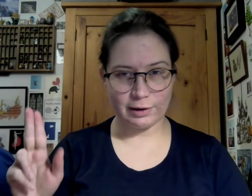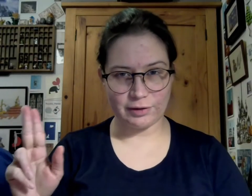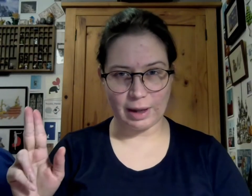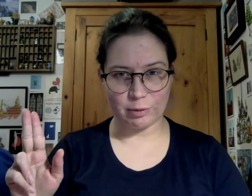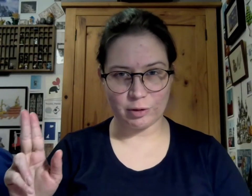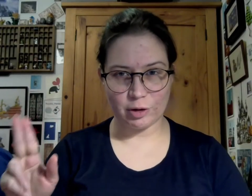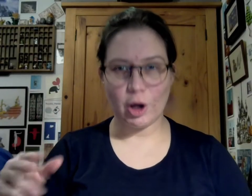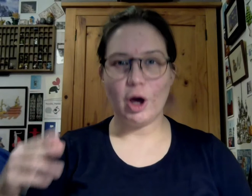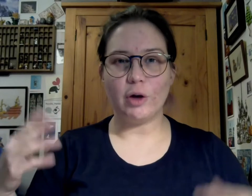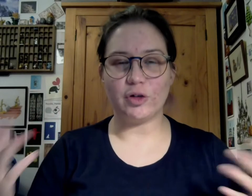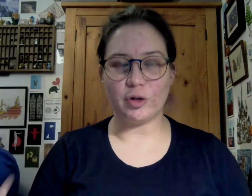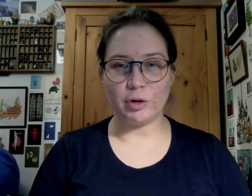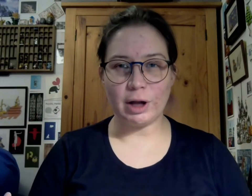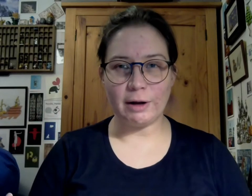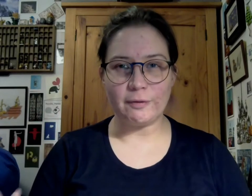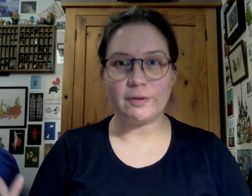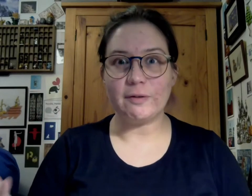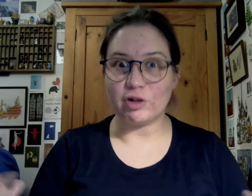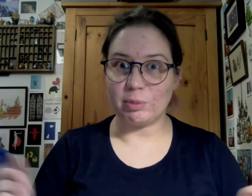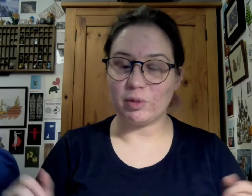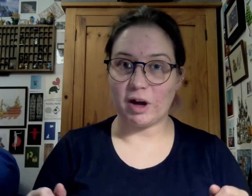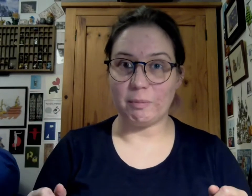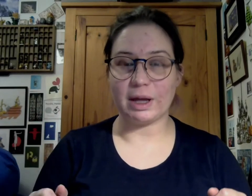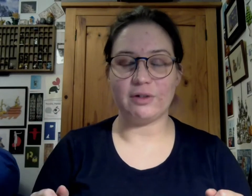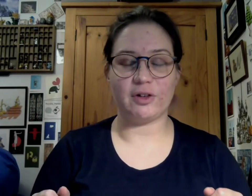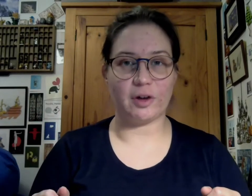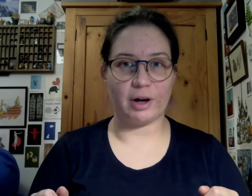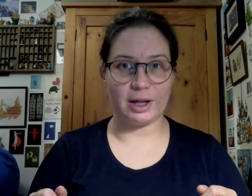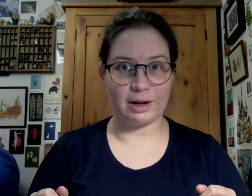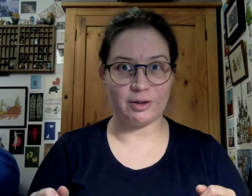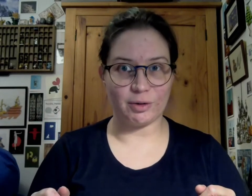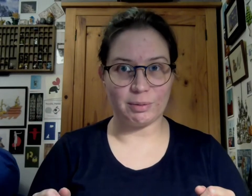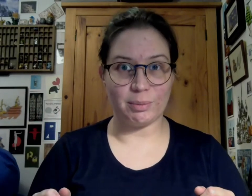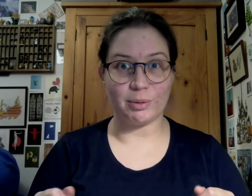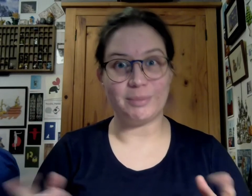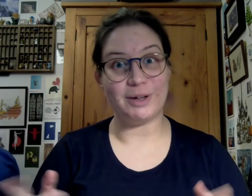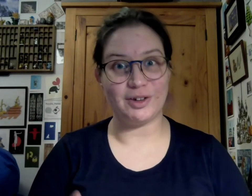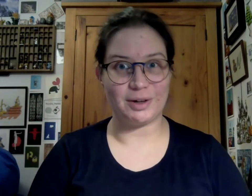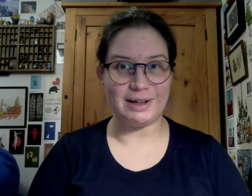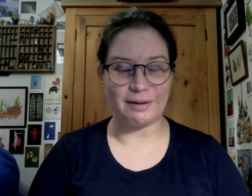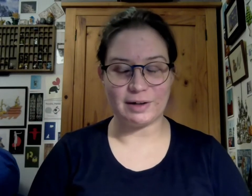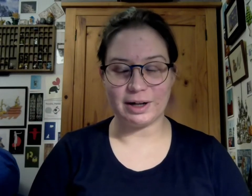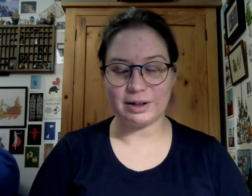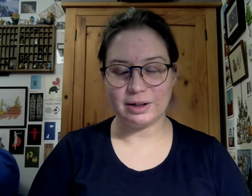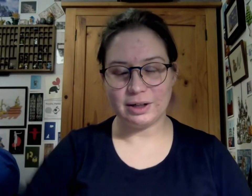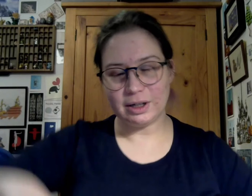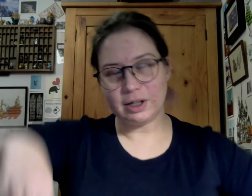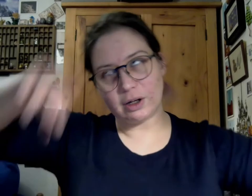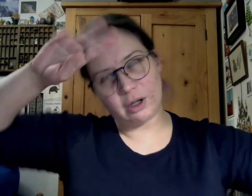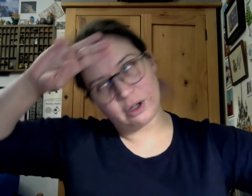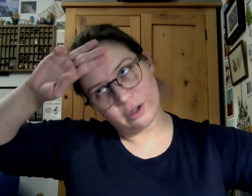Except, soon enough, the fisherman's wife began to sigh and grumble. You can join in now, if you like. Ugh,